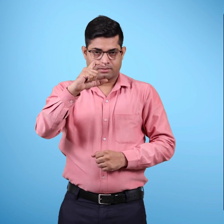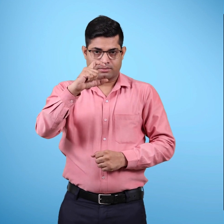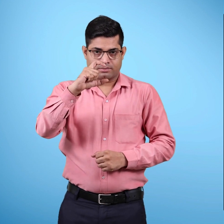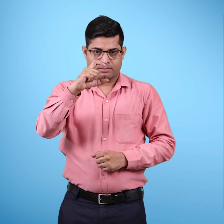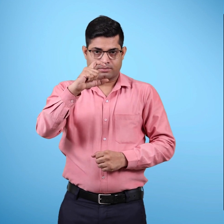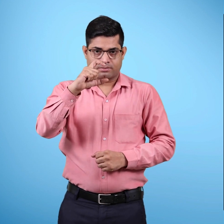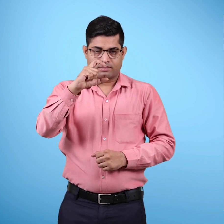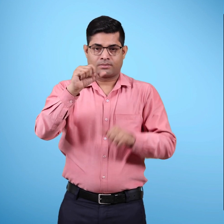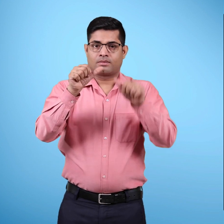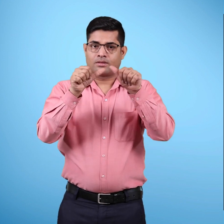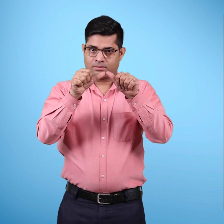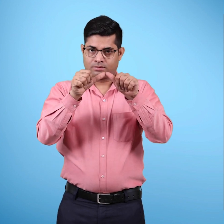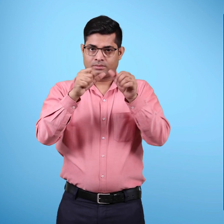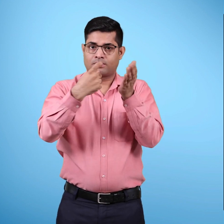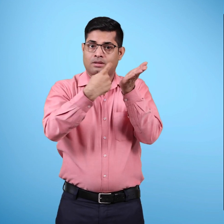and carbon dioxide.